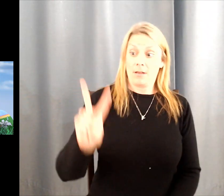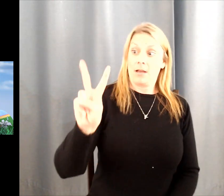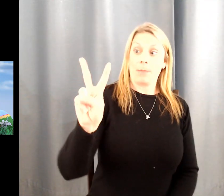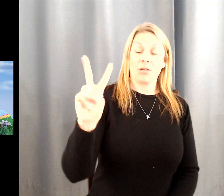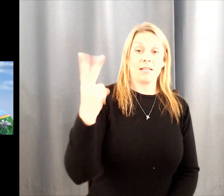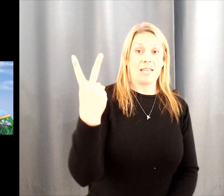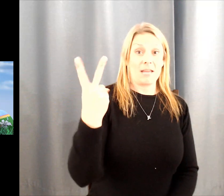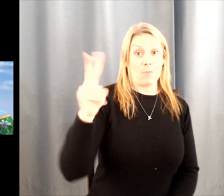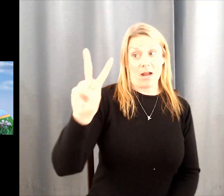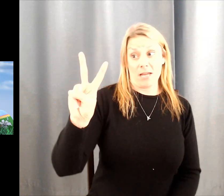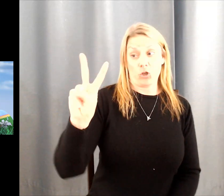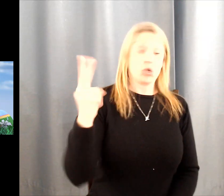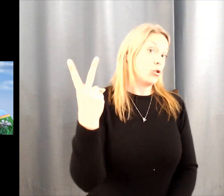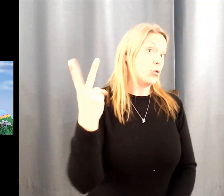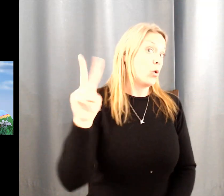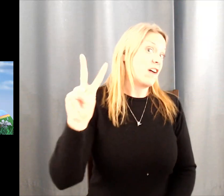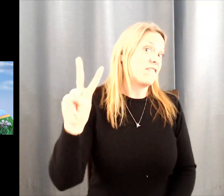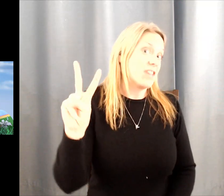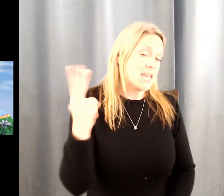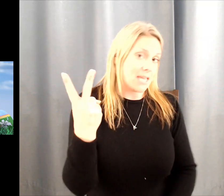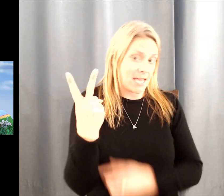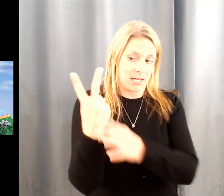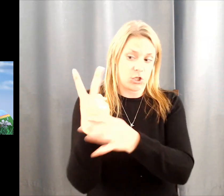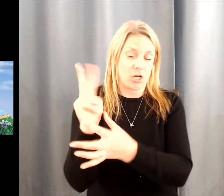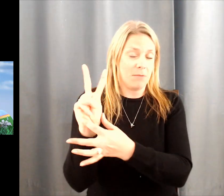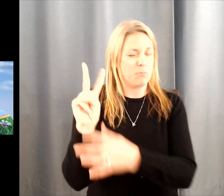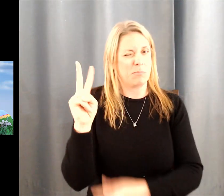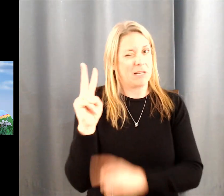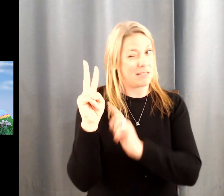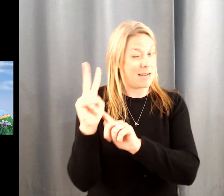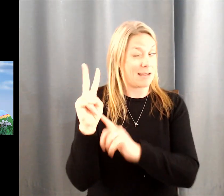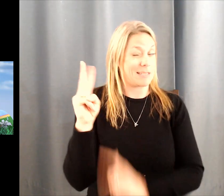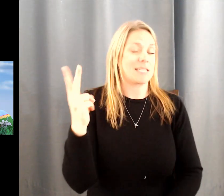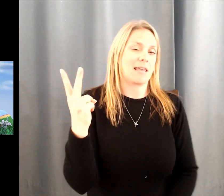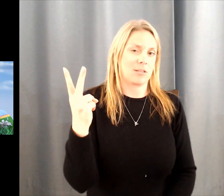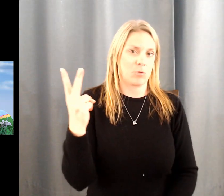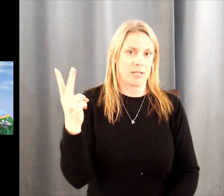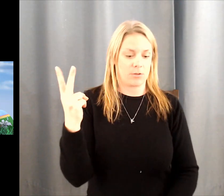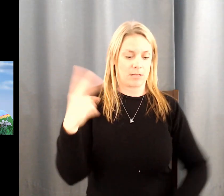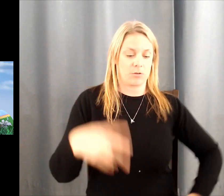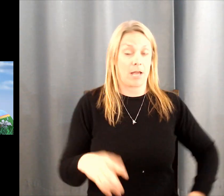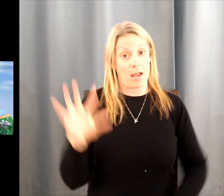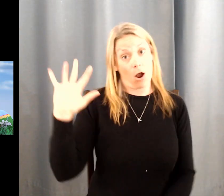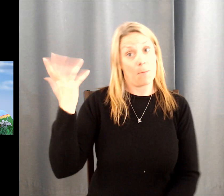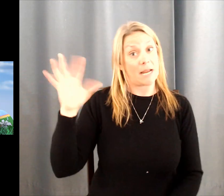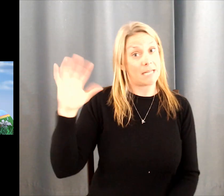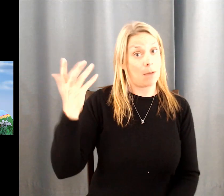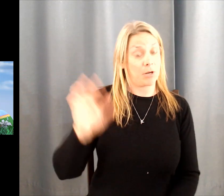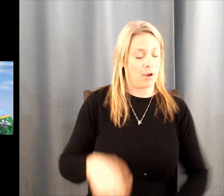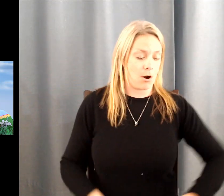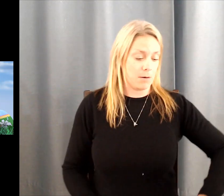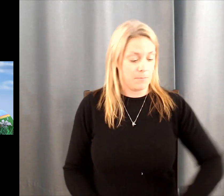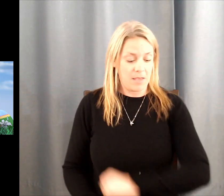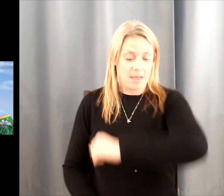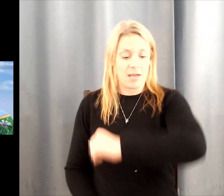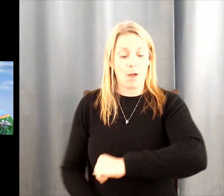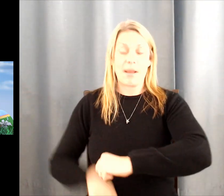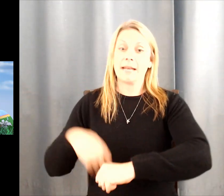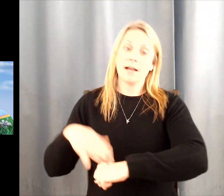going to take my 2V hand shape, and it's not going to stay this way, so that's okay, on my dominant arm. And on my non-dominant